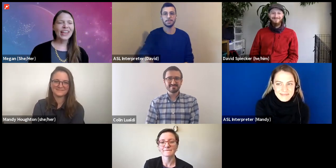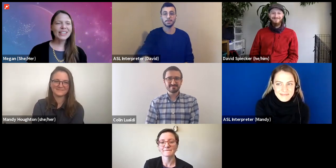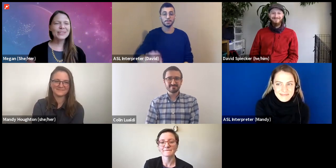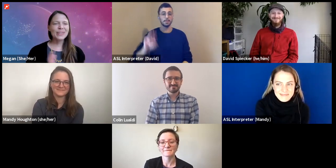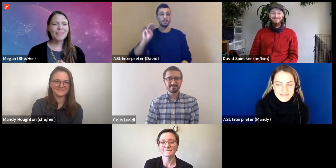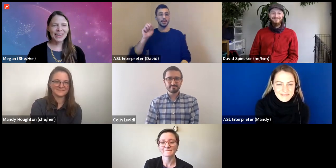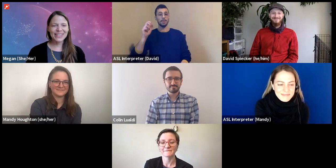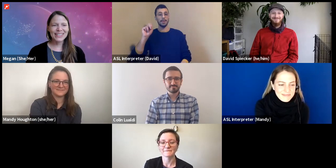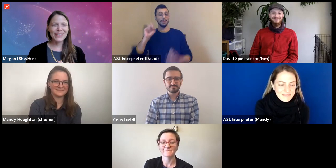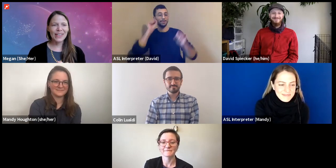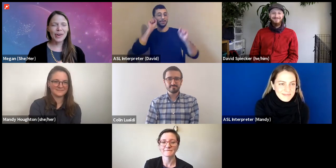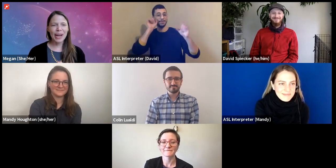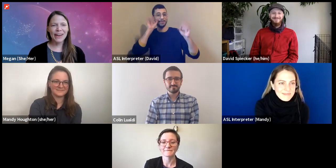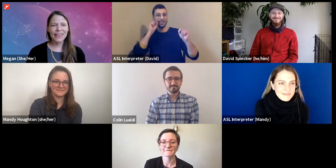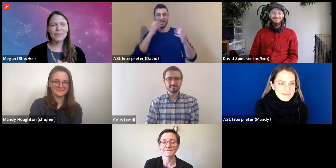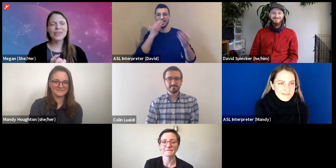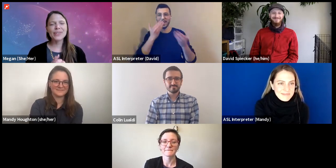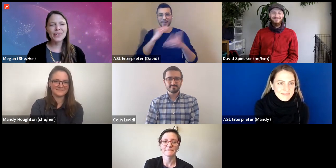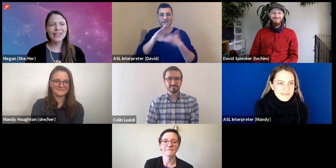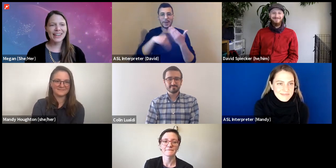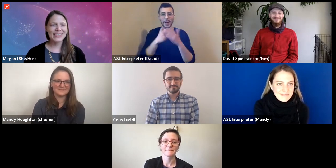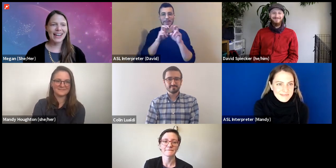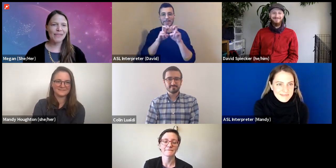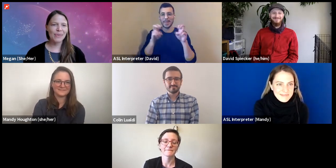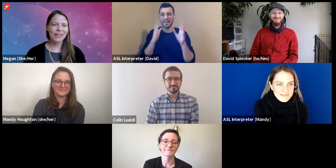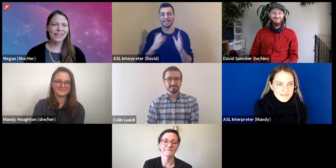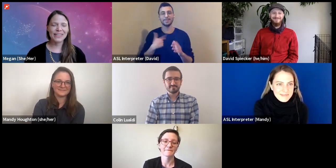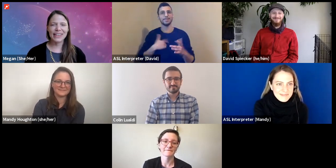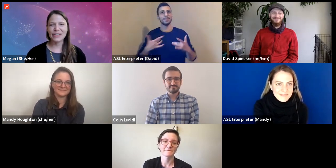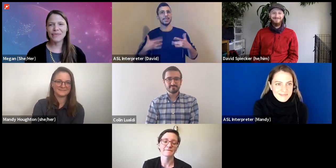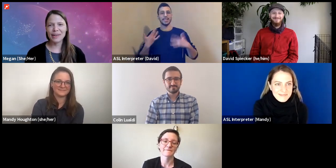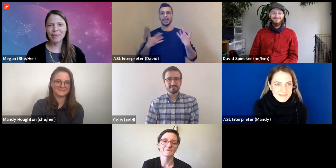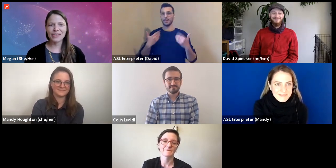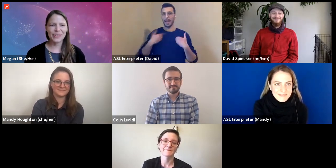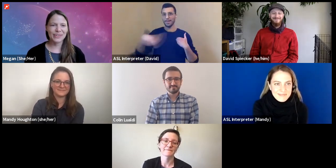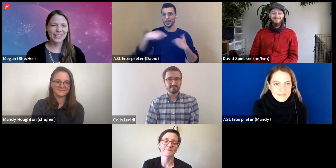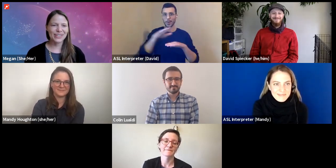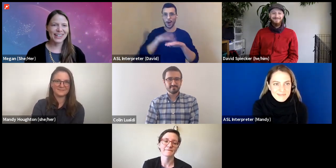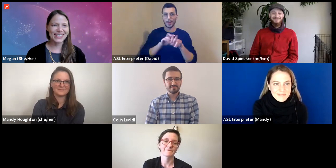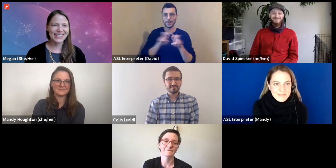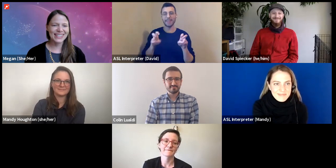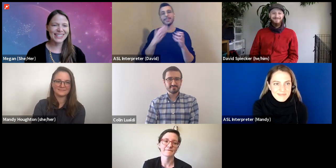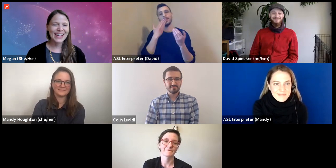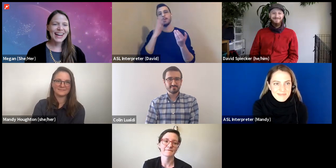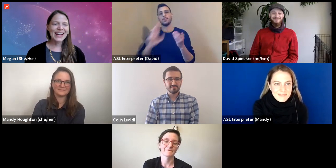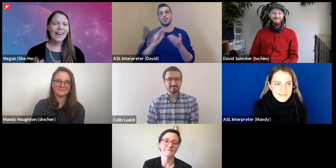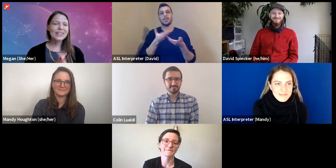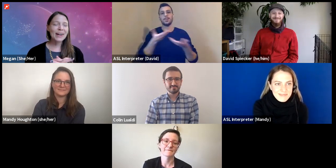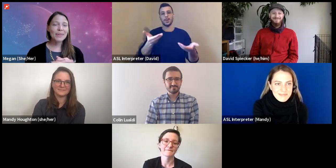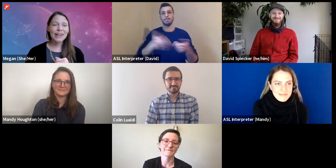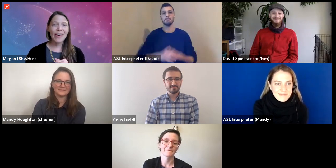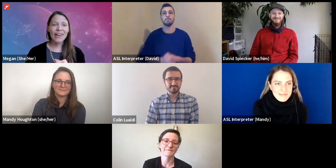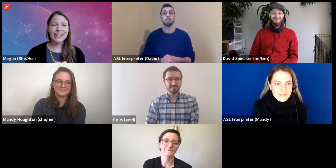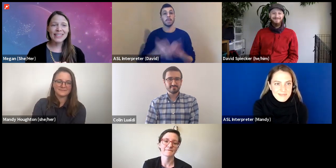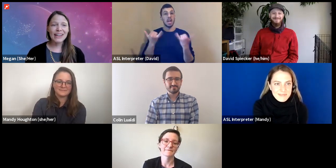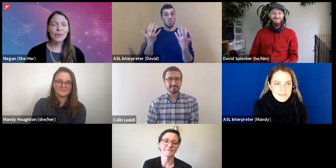Wonderful. Thank you so much to all of our panelists. We're so excited to have you all here. Thank you very much for those introductions. Now, I do